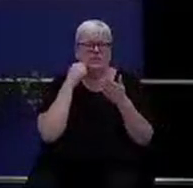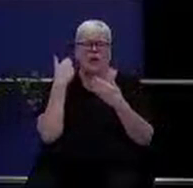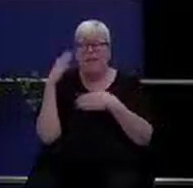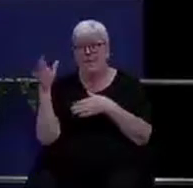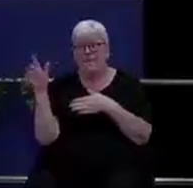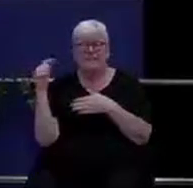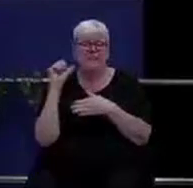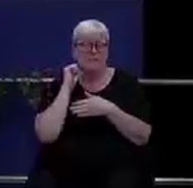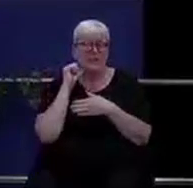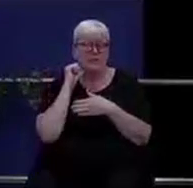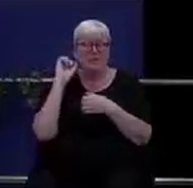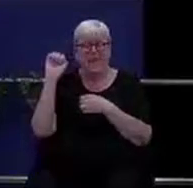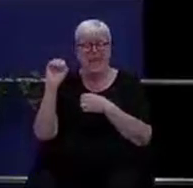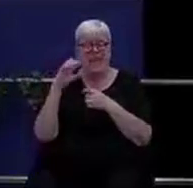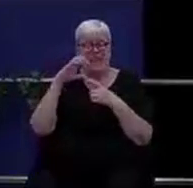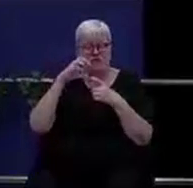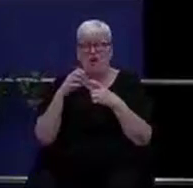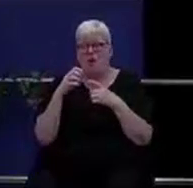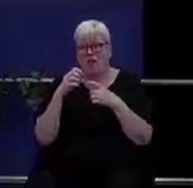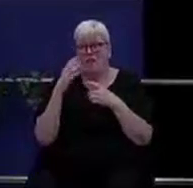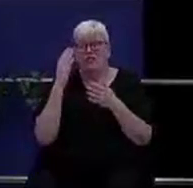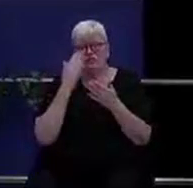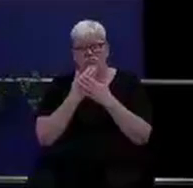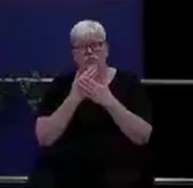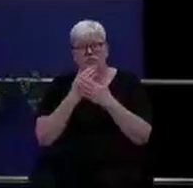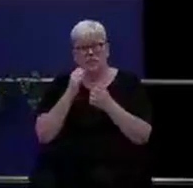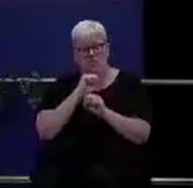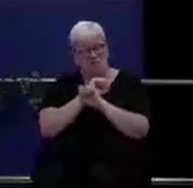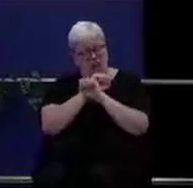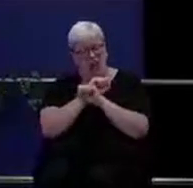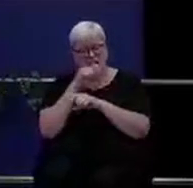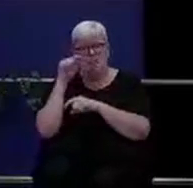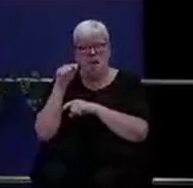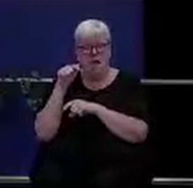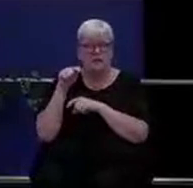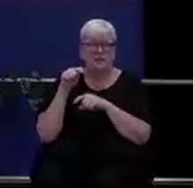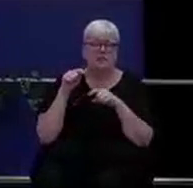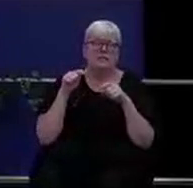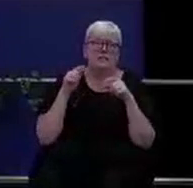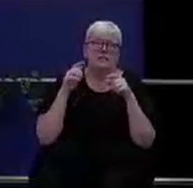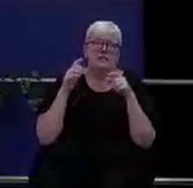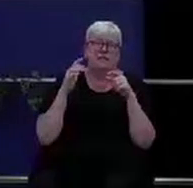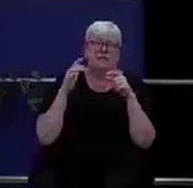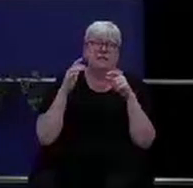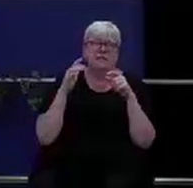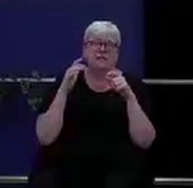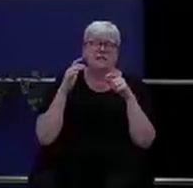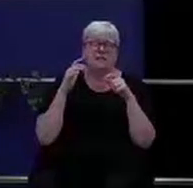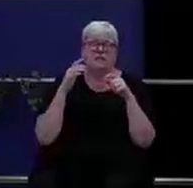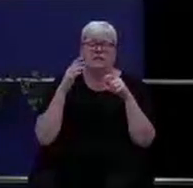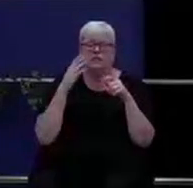meat was his rock, and he'd be very territorial about that. So there's no chance the dog would get to go anywhere near. But are they